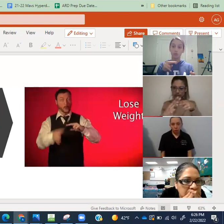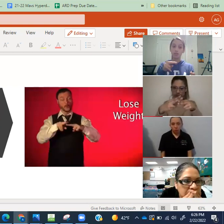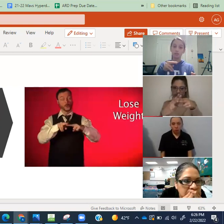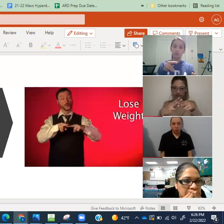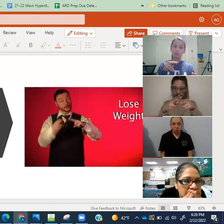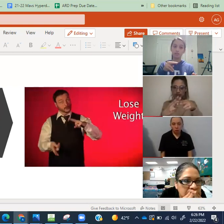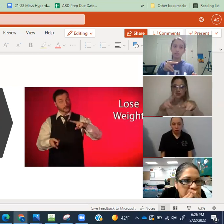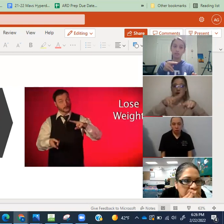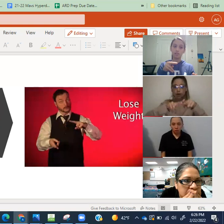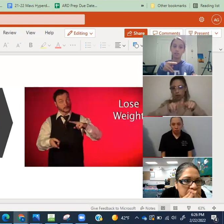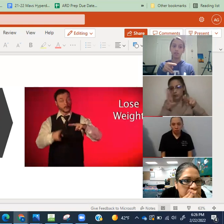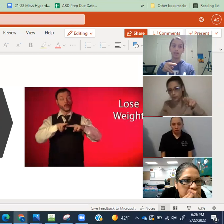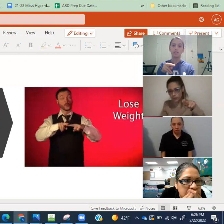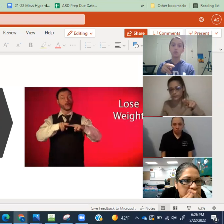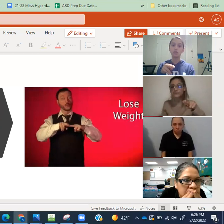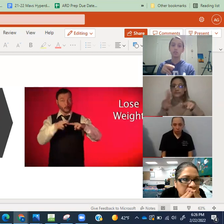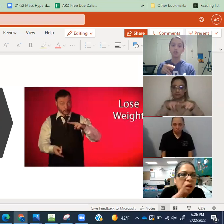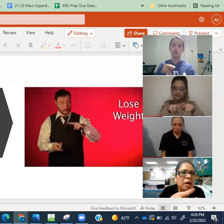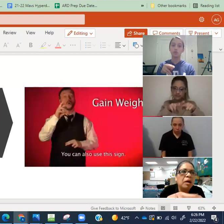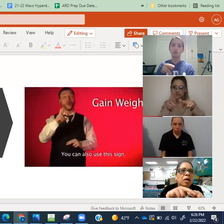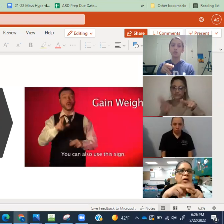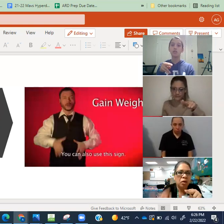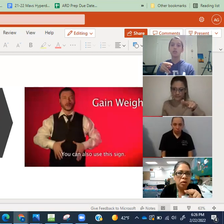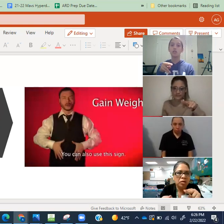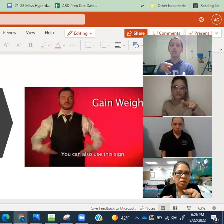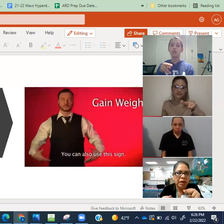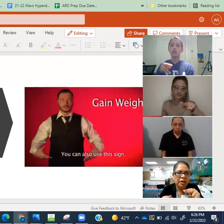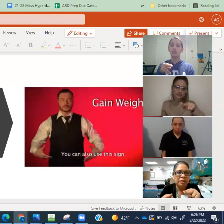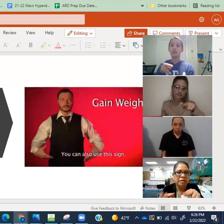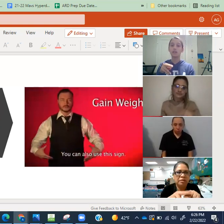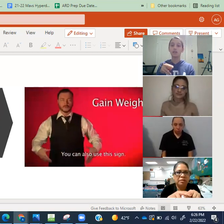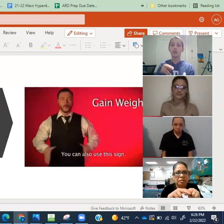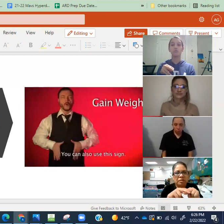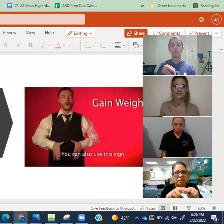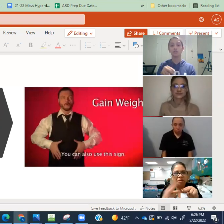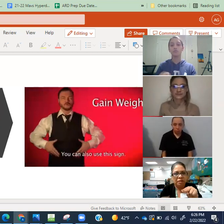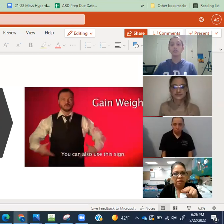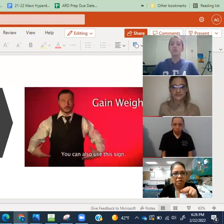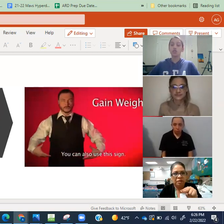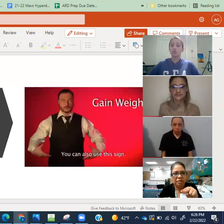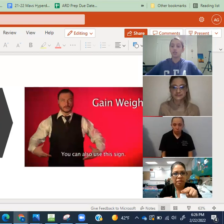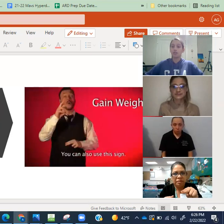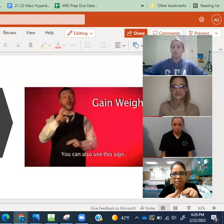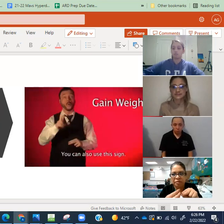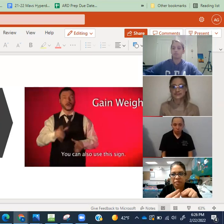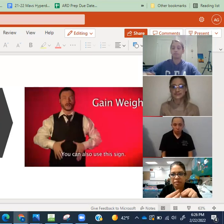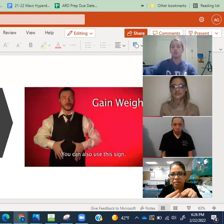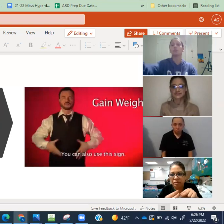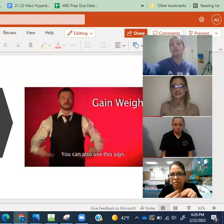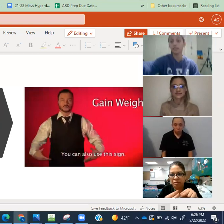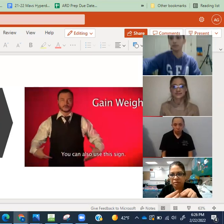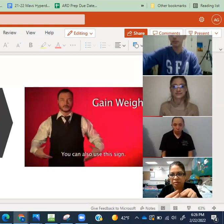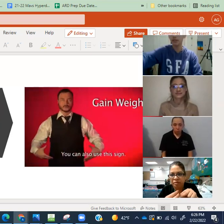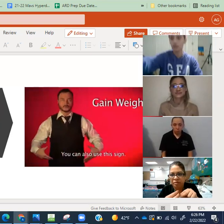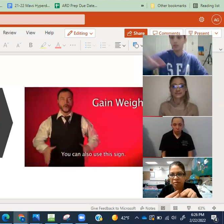you're losing weight, and then the next one is going to show, Losing weight. oh well, this one shows like